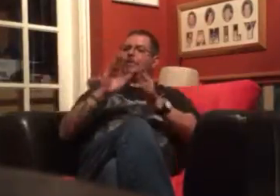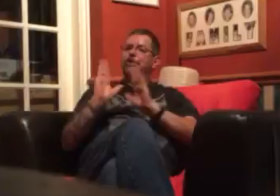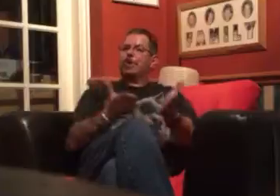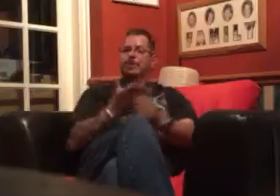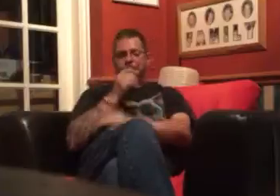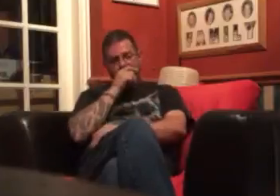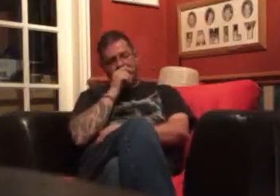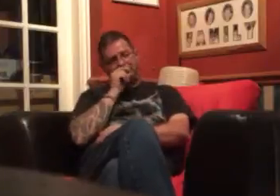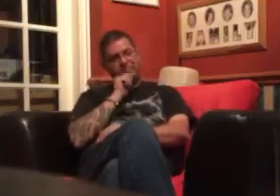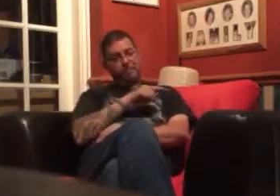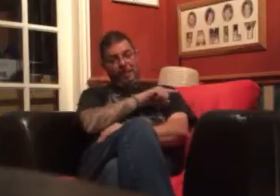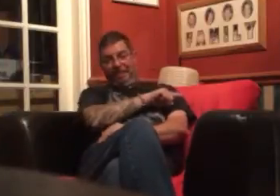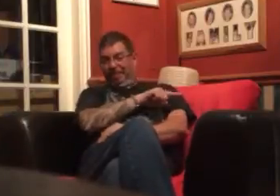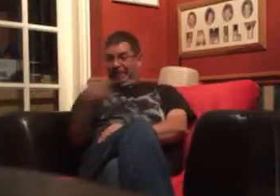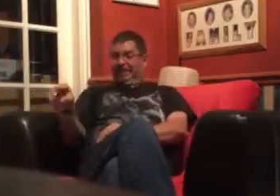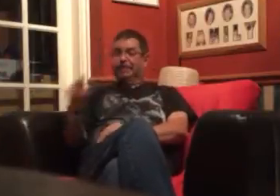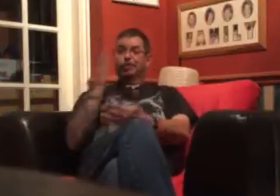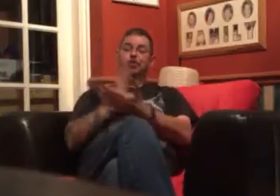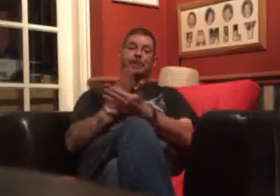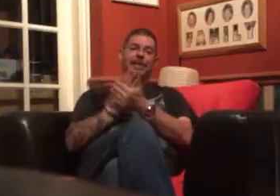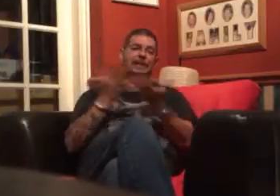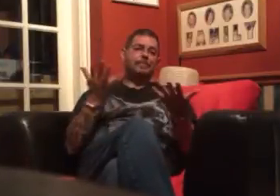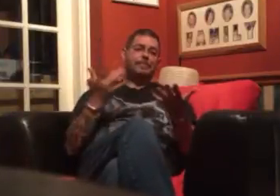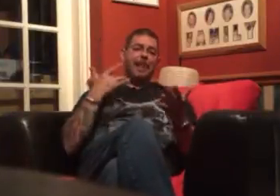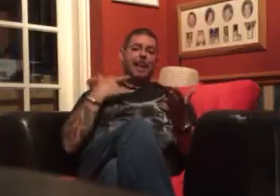of to be able to provide a thorough interpreting